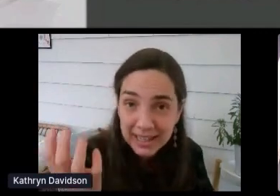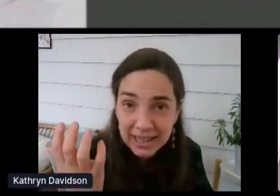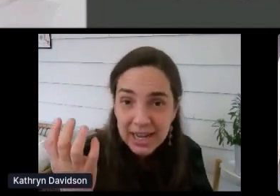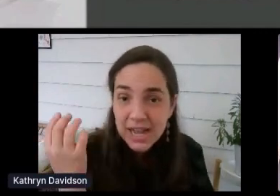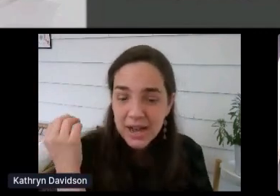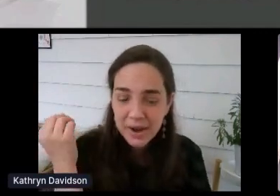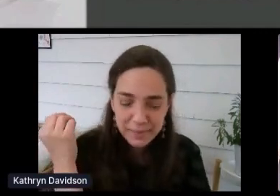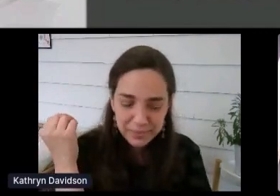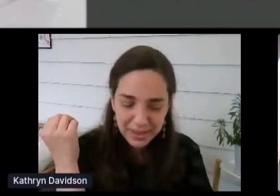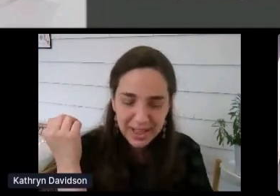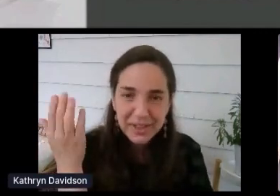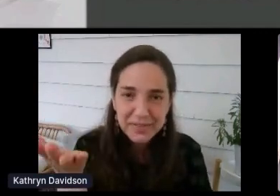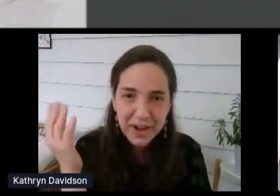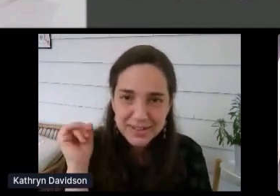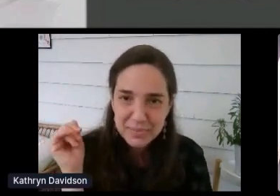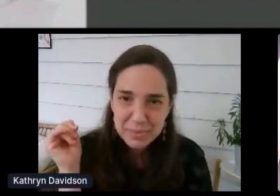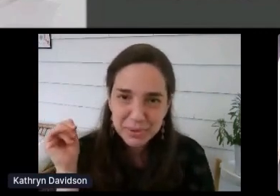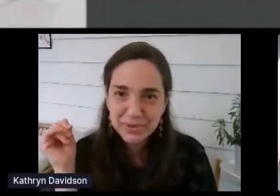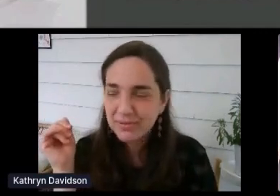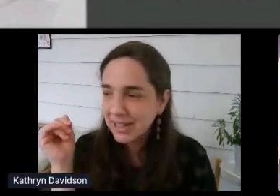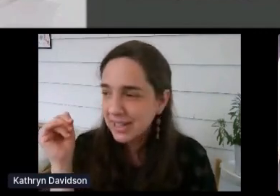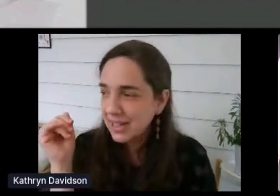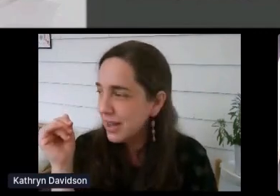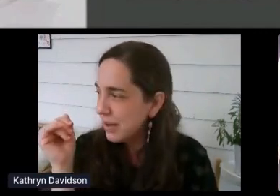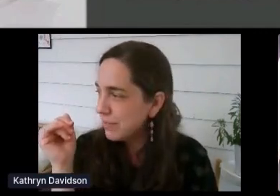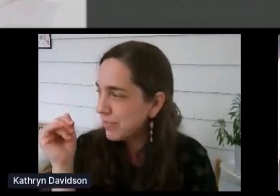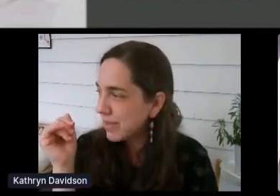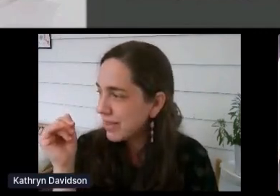real need. A lot of cog sci people